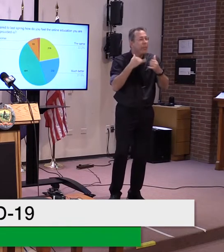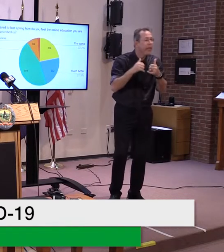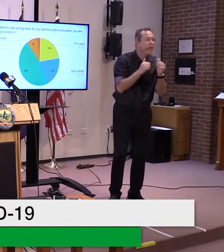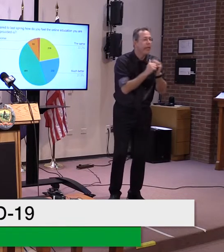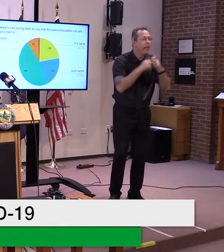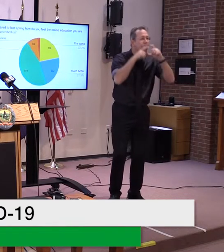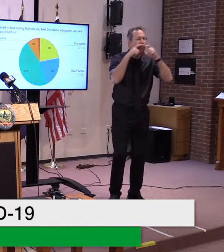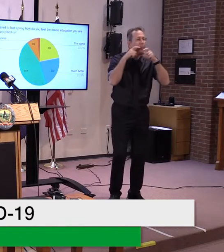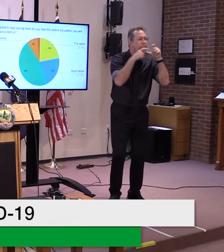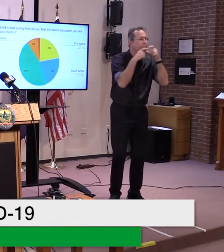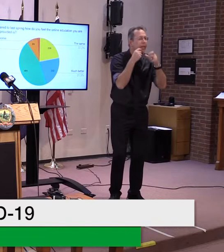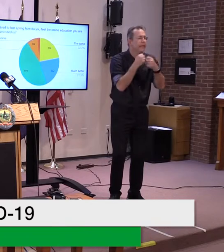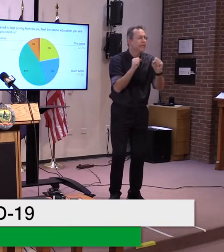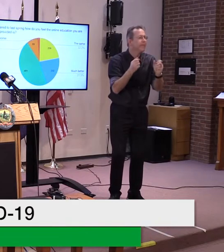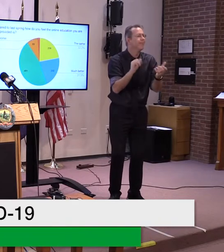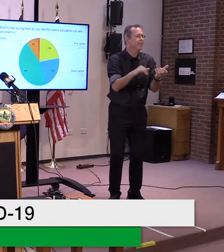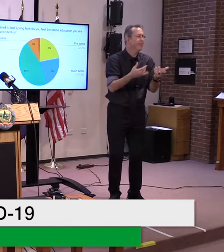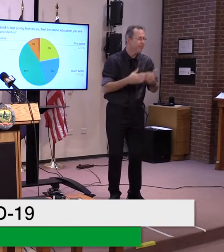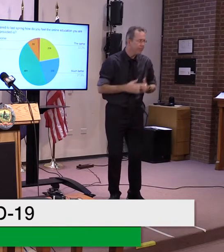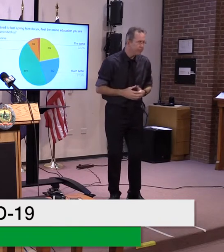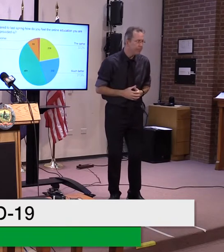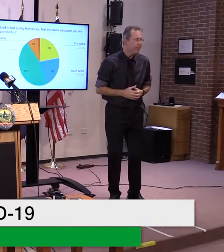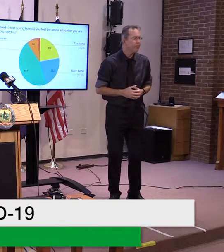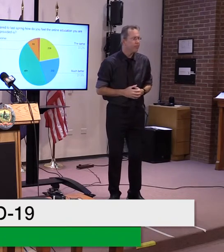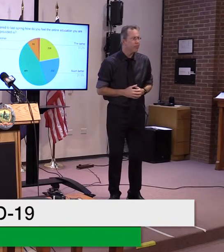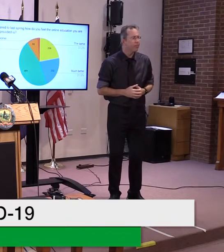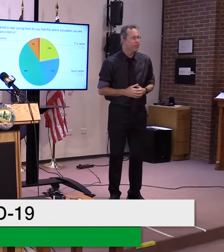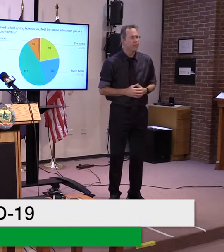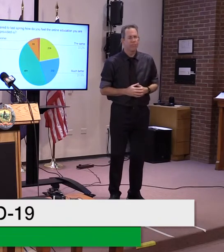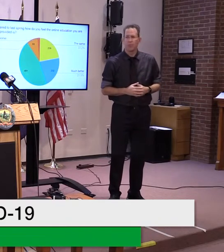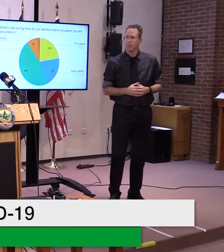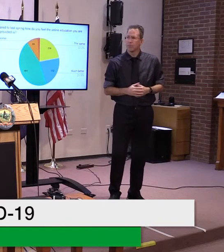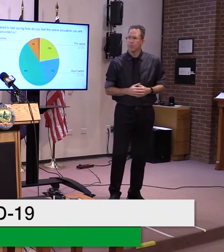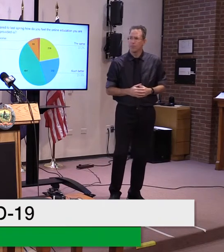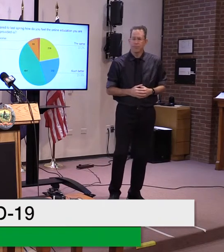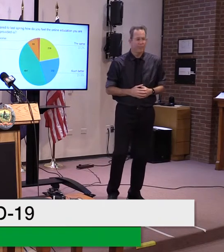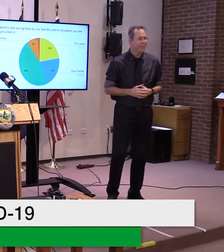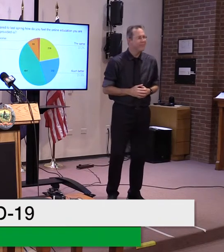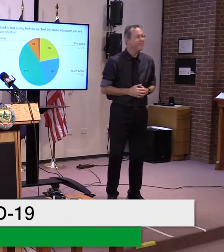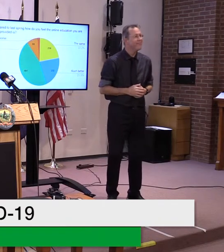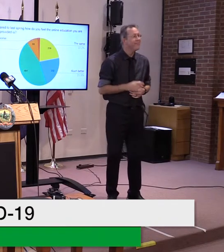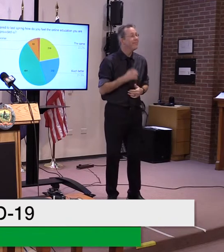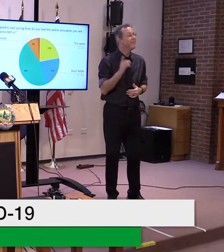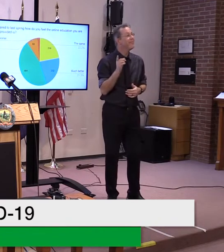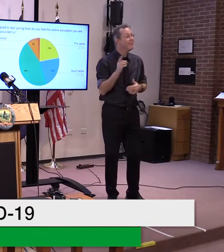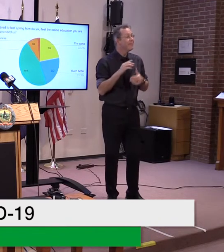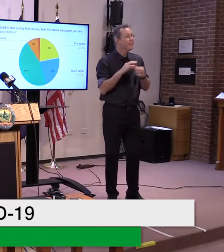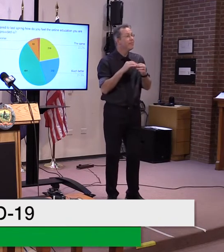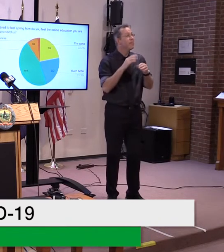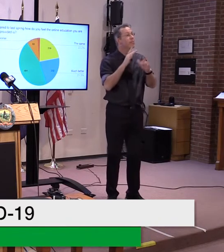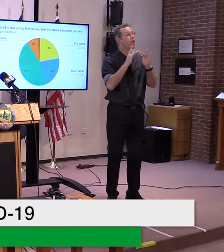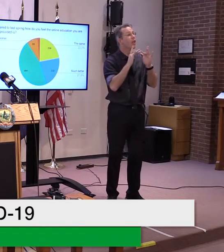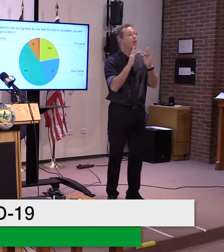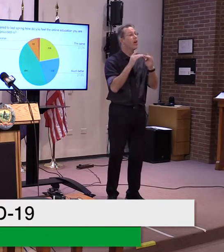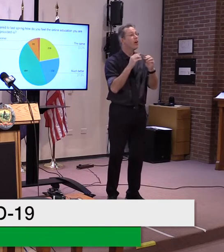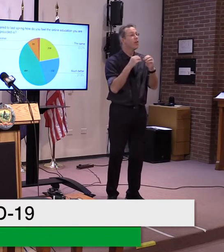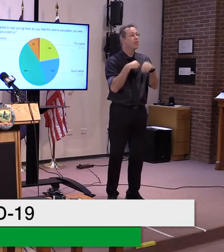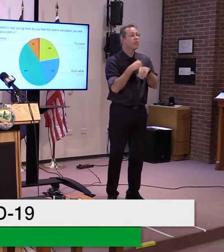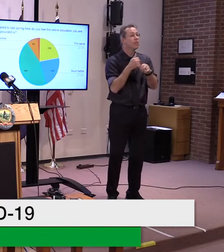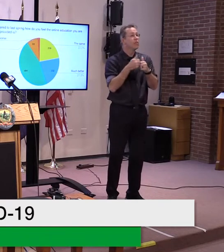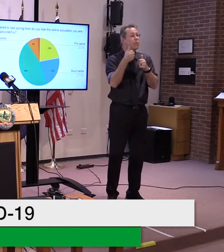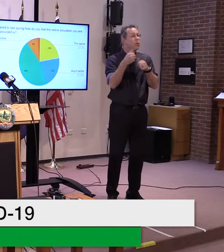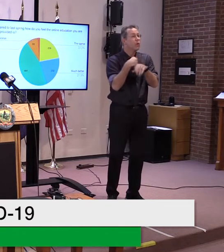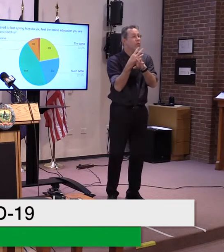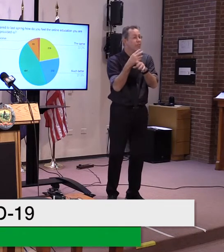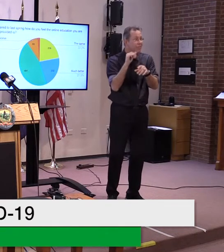so we decided to talk uh to ask students how they felt their online education was being provided because that was a huge part